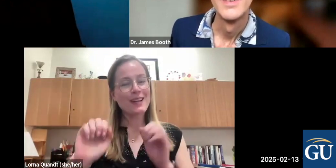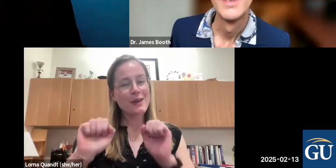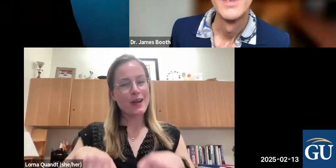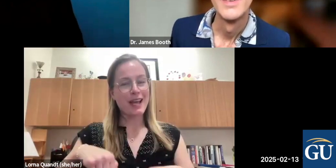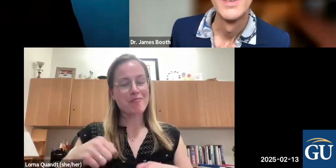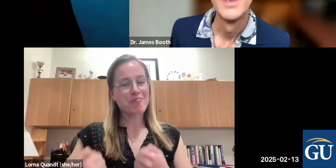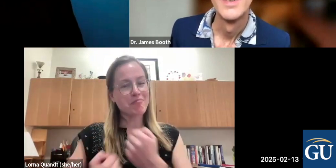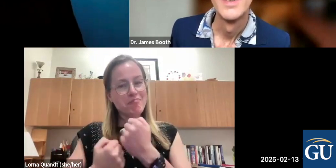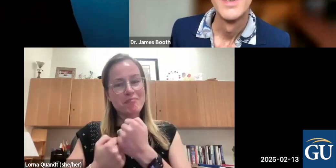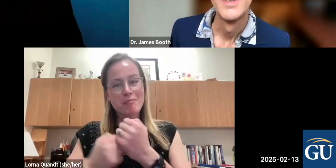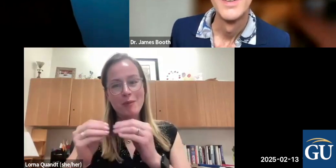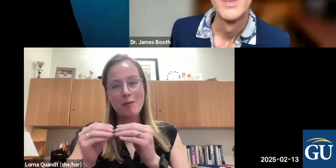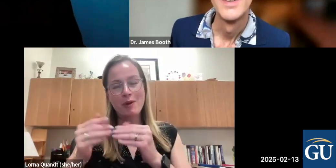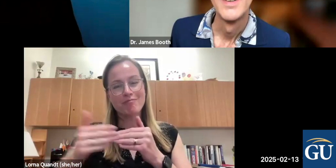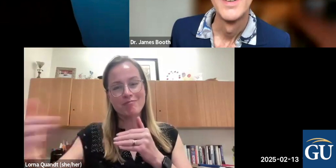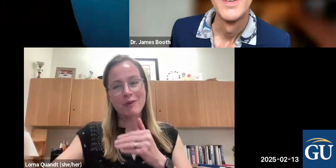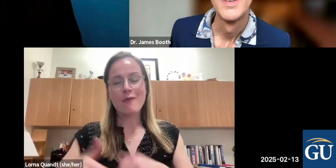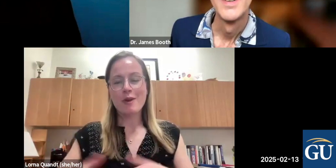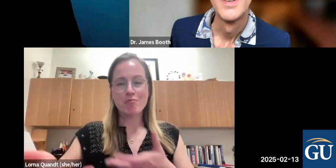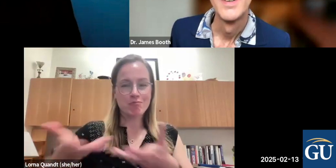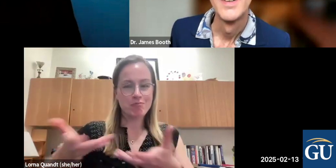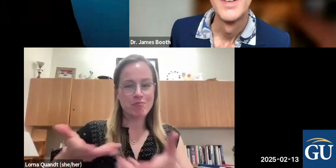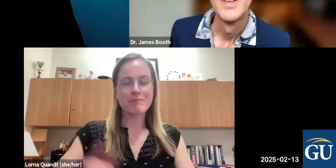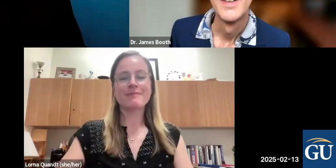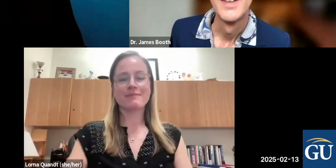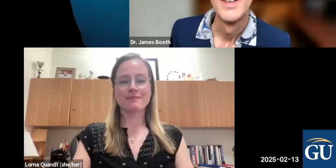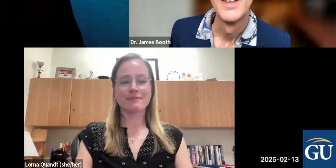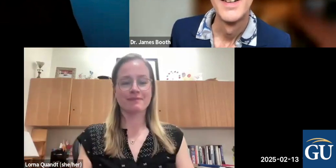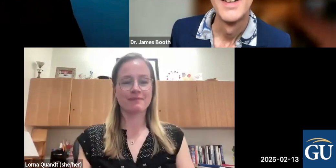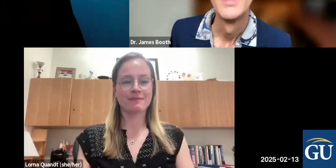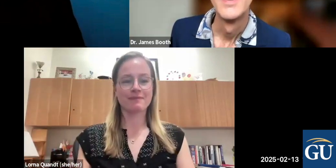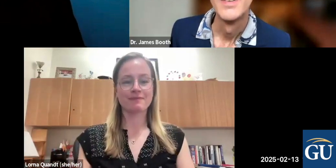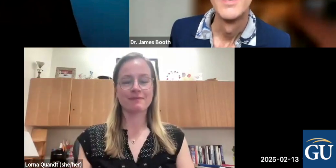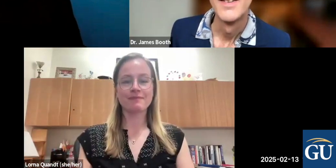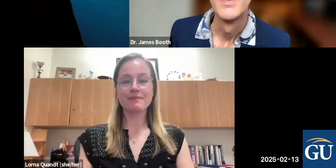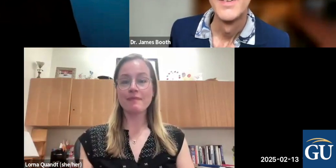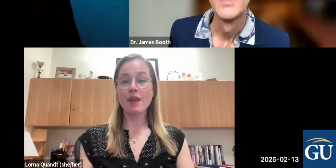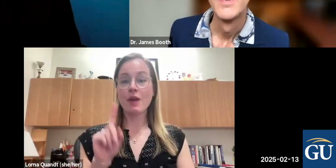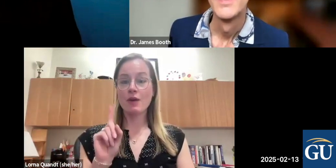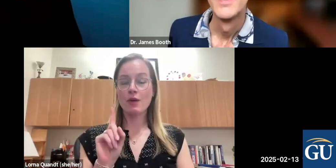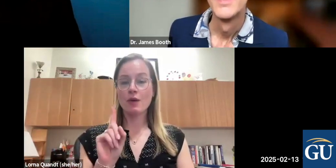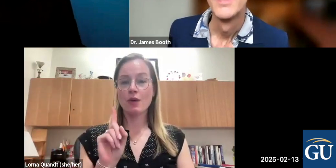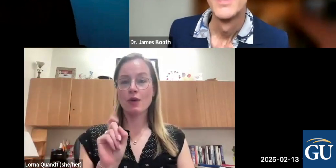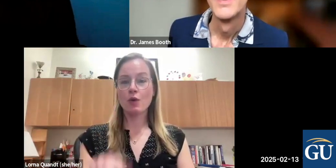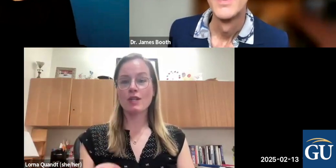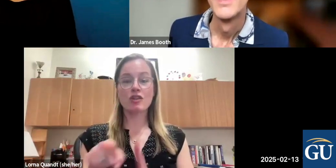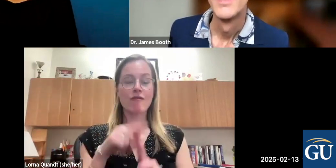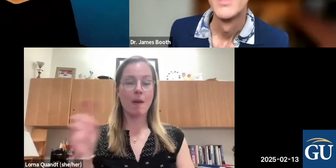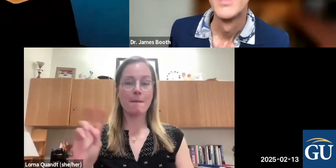Thank you. And feel free to contact us at Gallaudet University. We'd be helpful. We'd be happy to support you and work with you to get more signing participants.